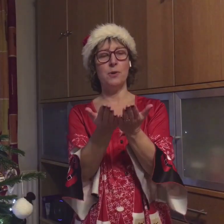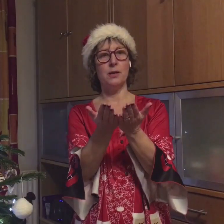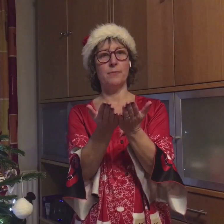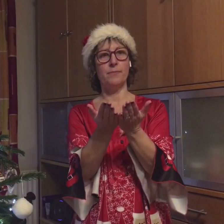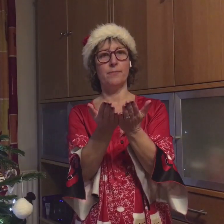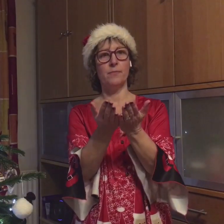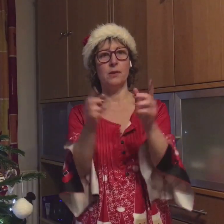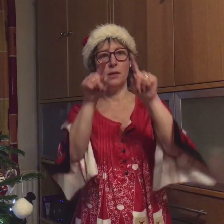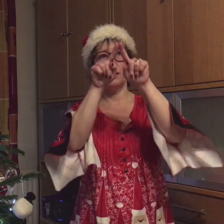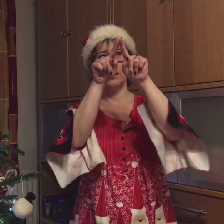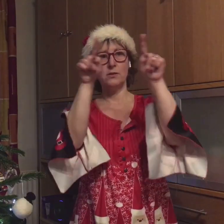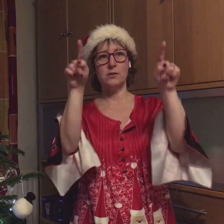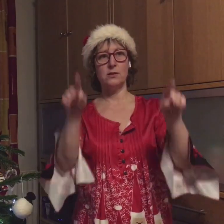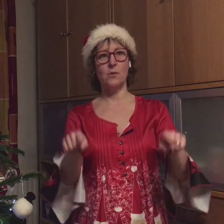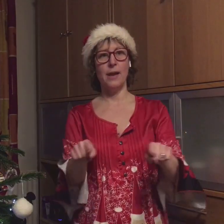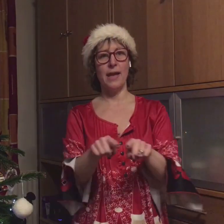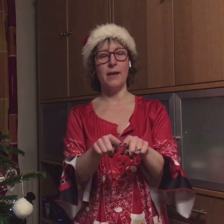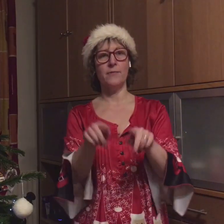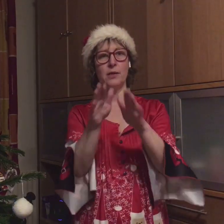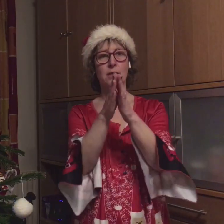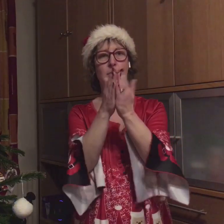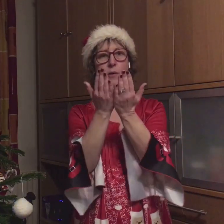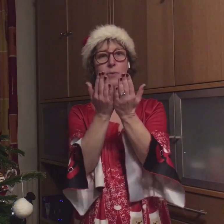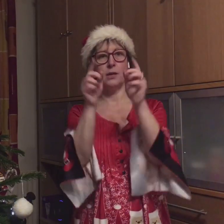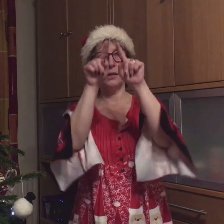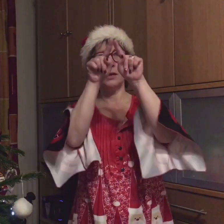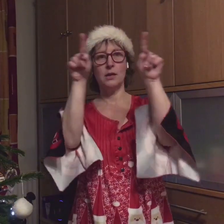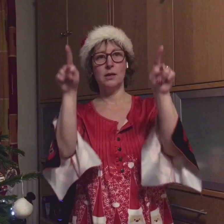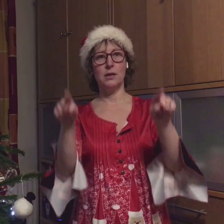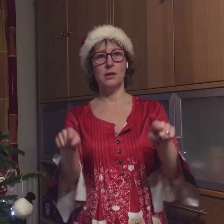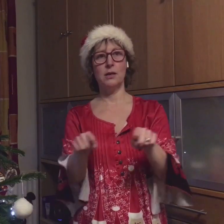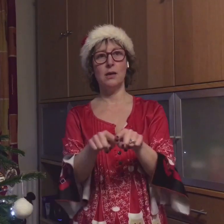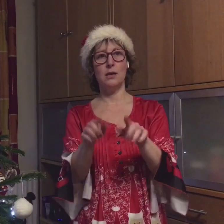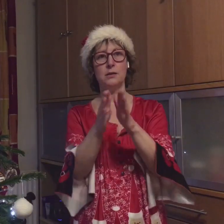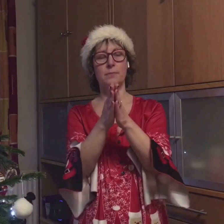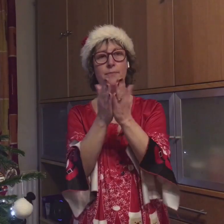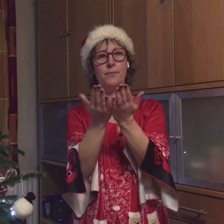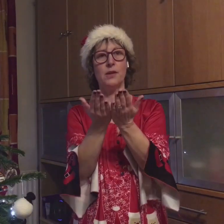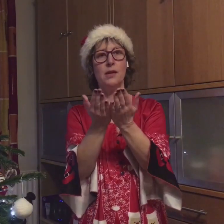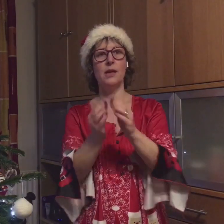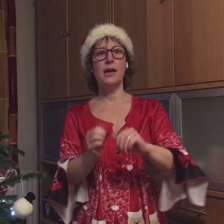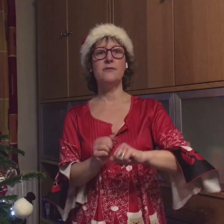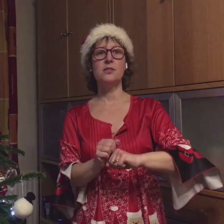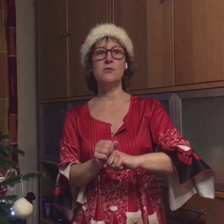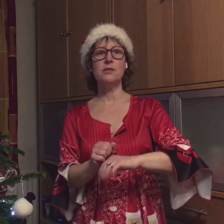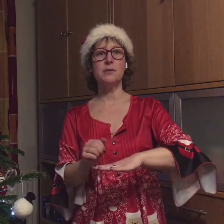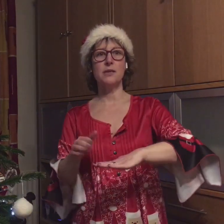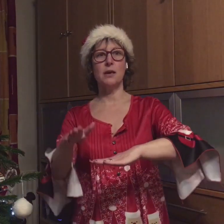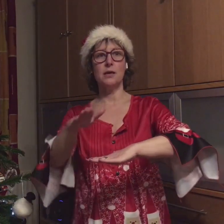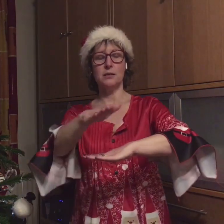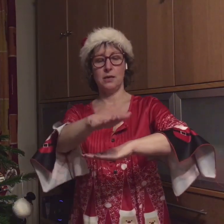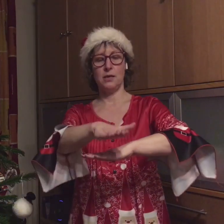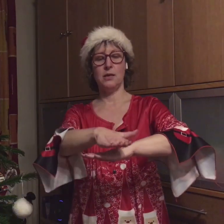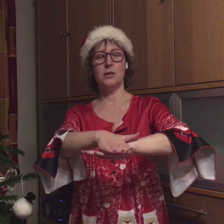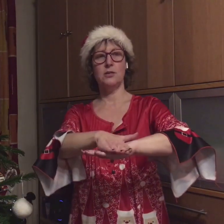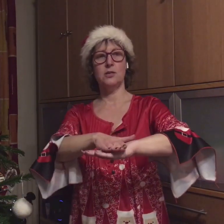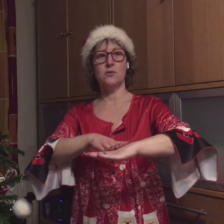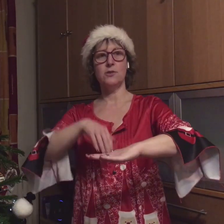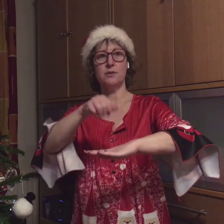open. So it's a square you open. Card. And if it's a Christmas card, you're going to do